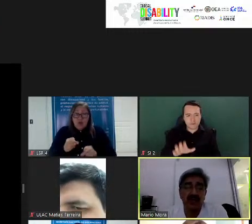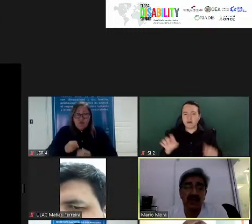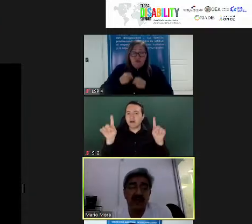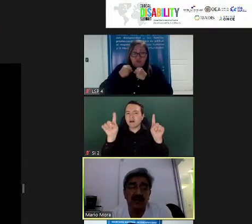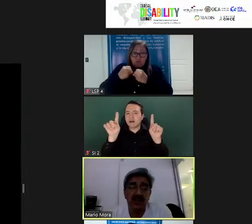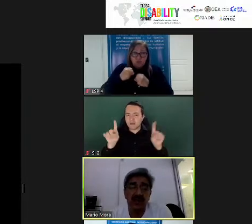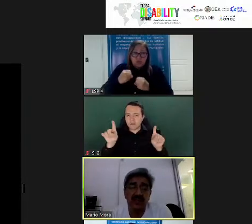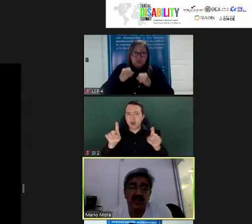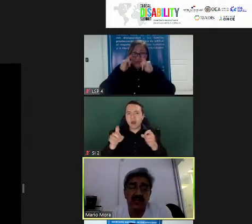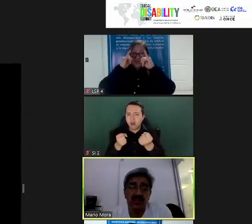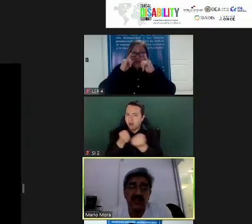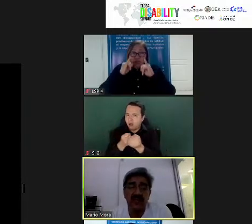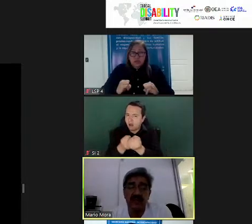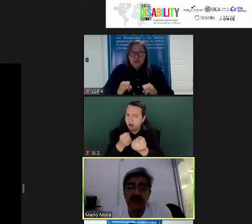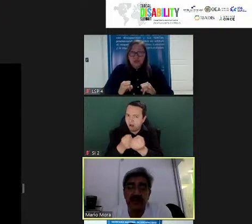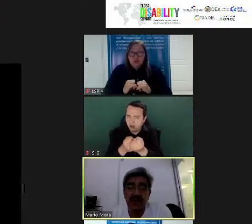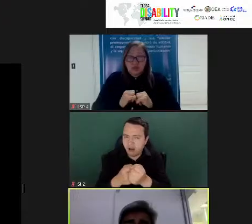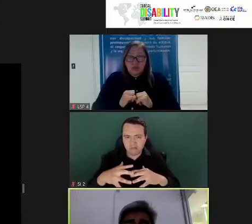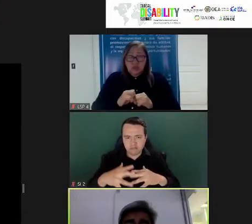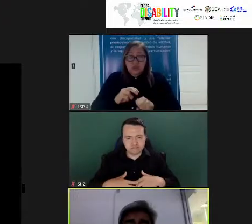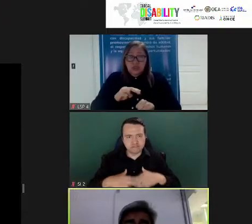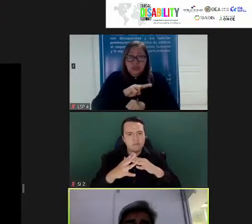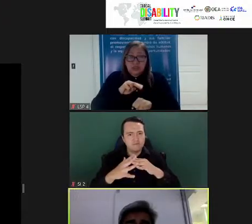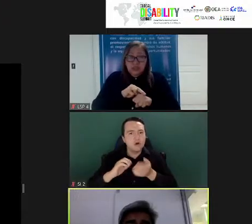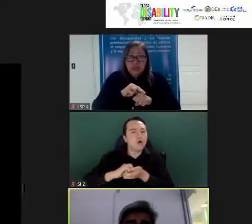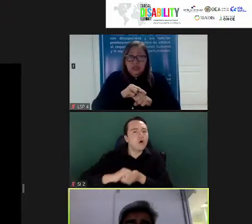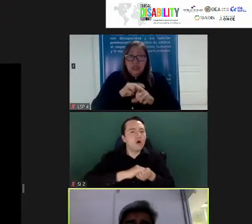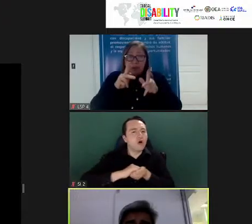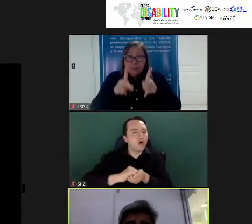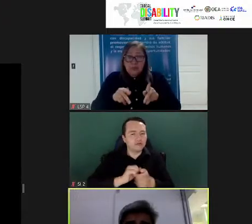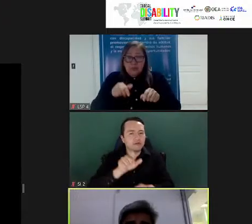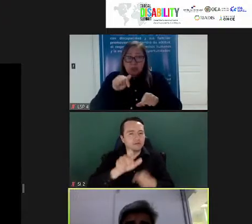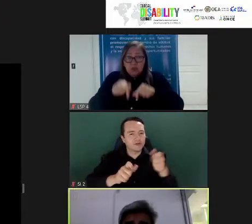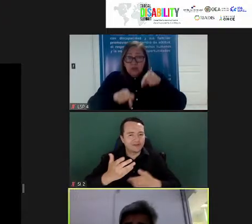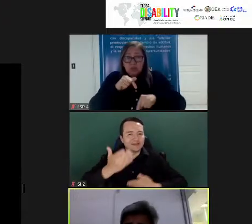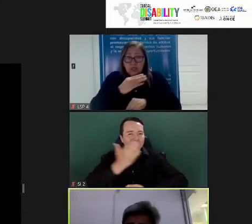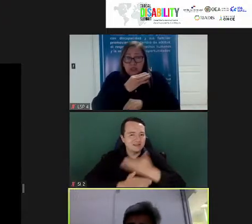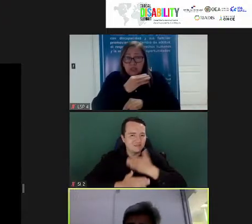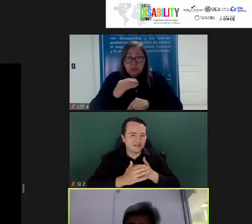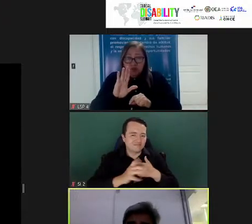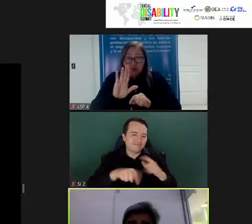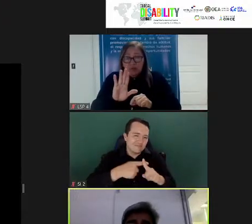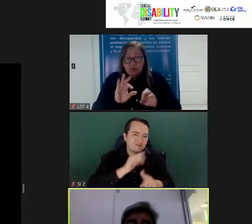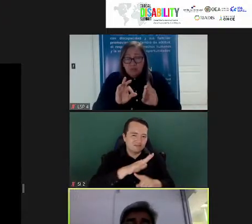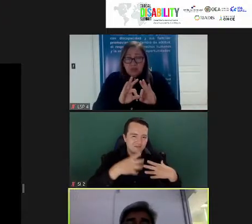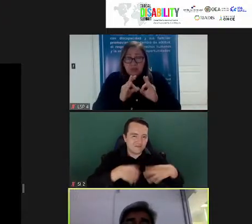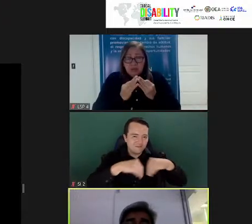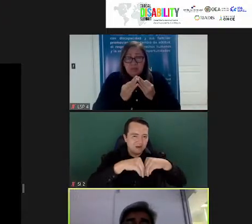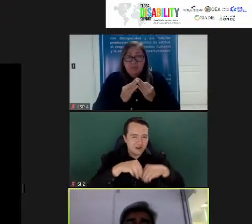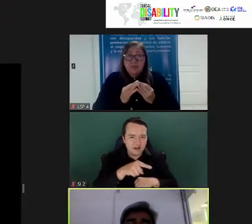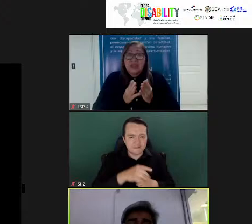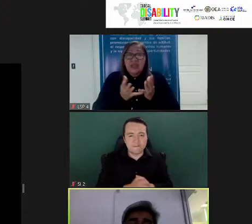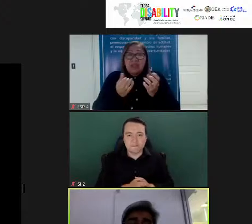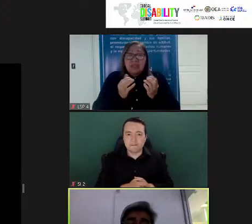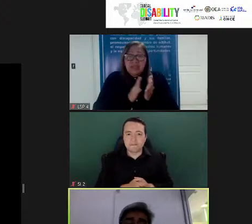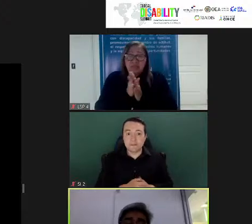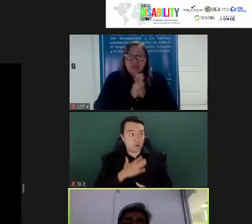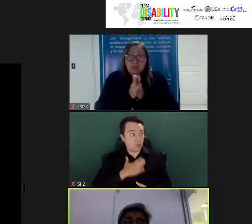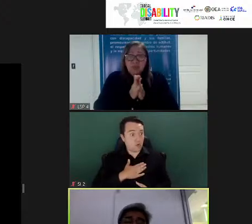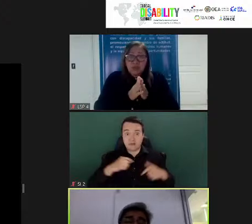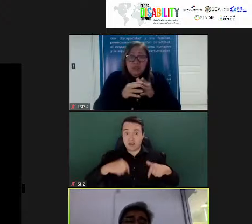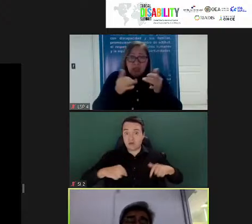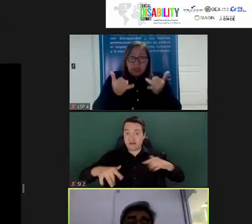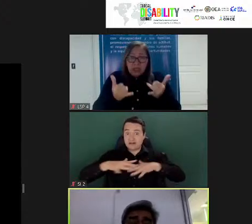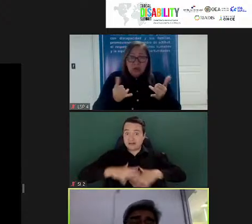called the strength institutional strengthening of organizations of persons with disabilities and their families we